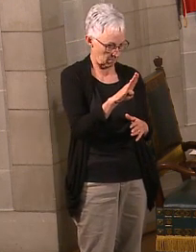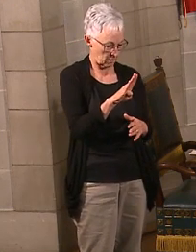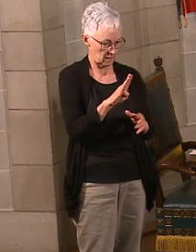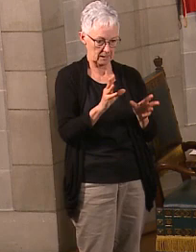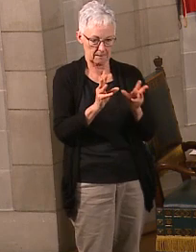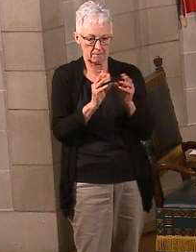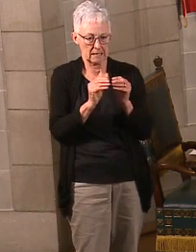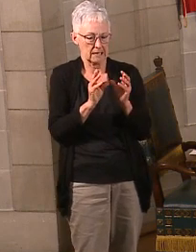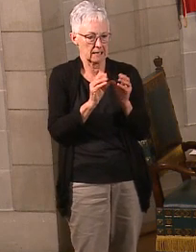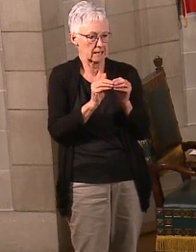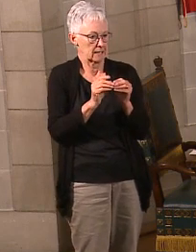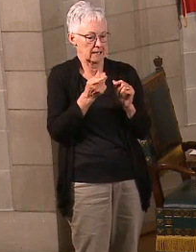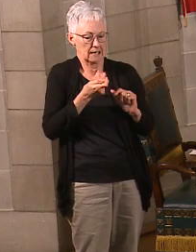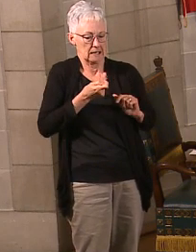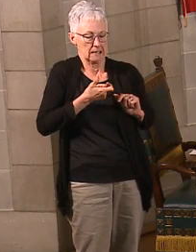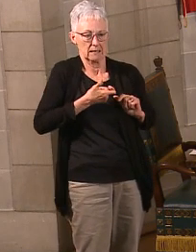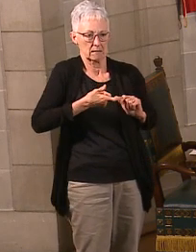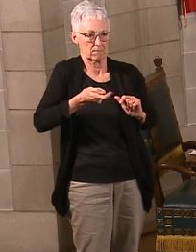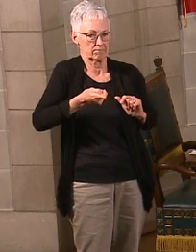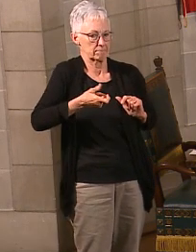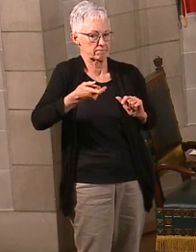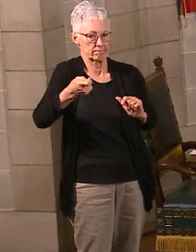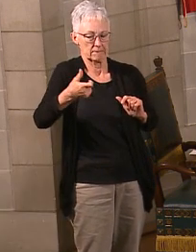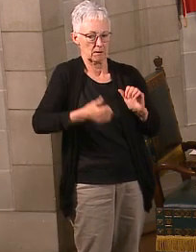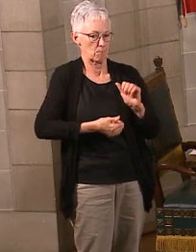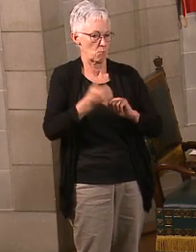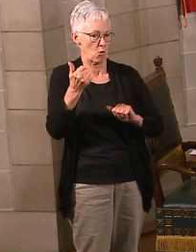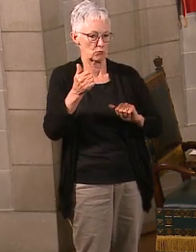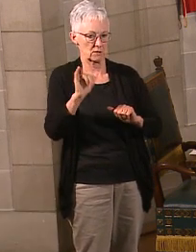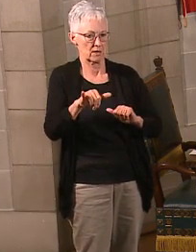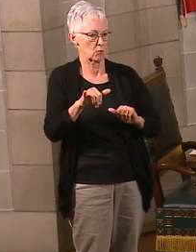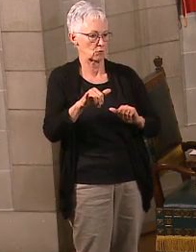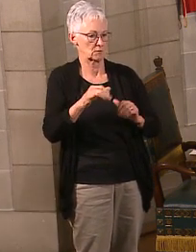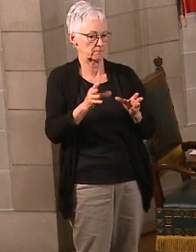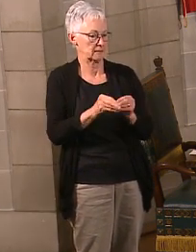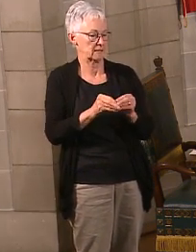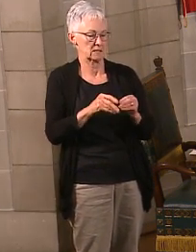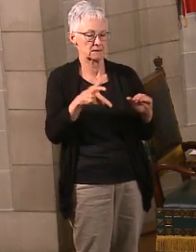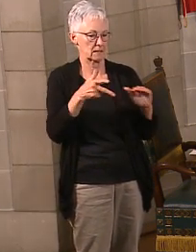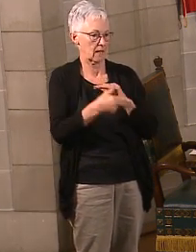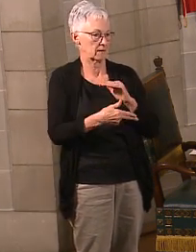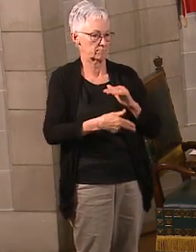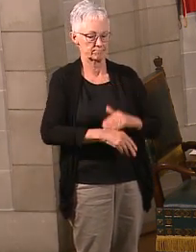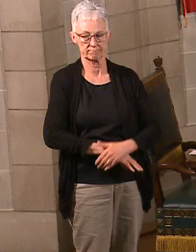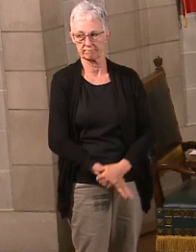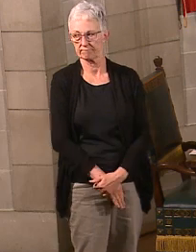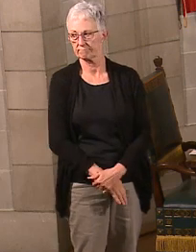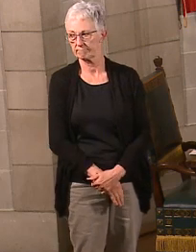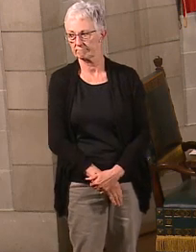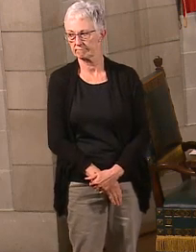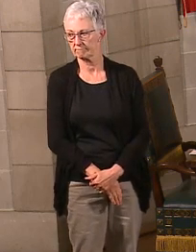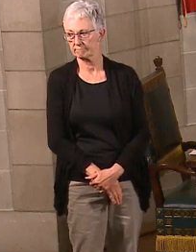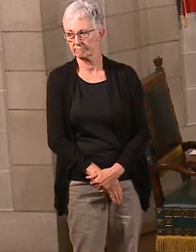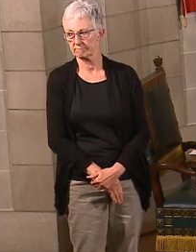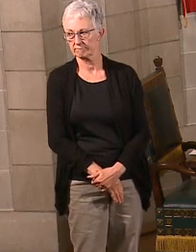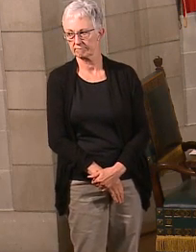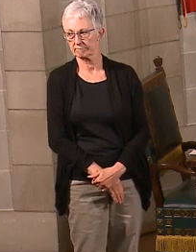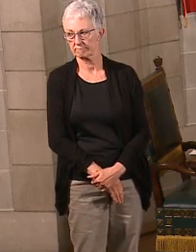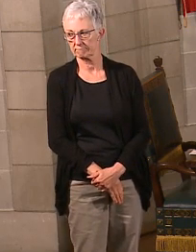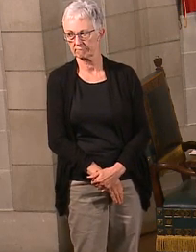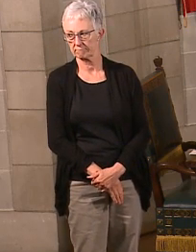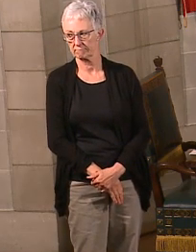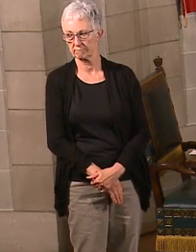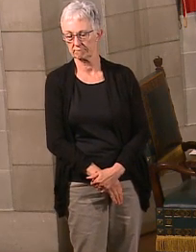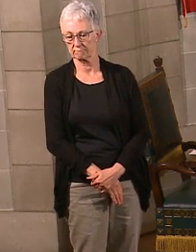all. His second question is, are the corrections department's emergency plans secret to